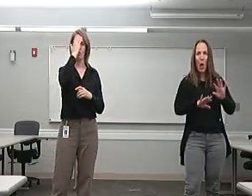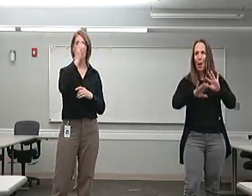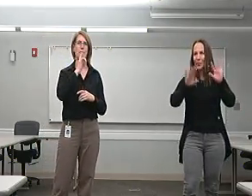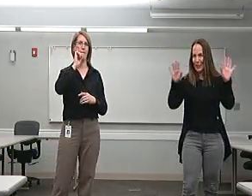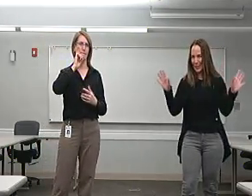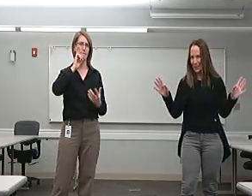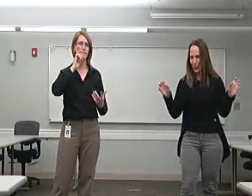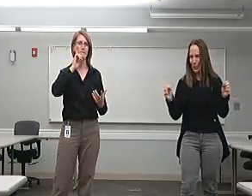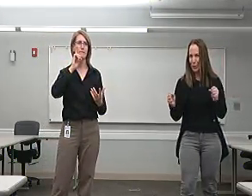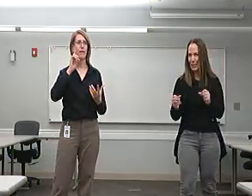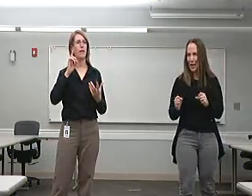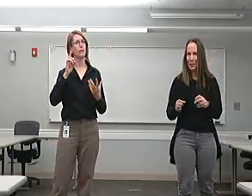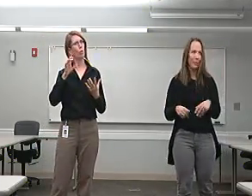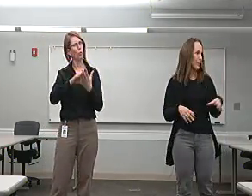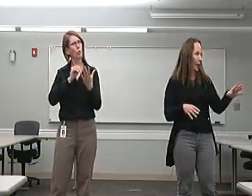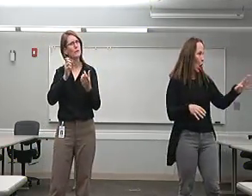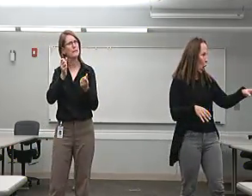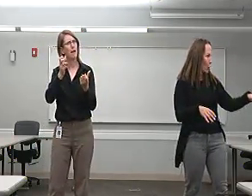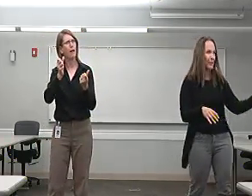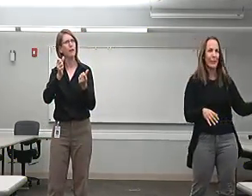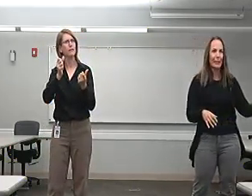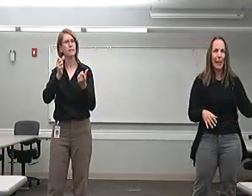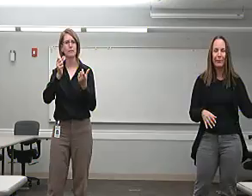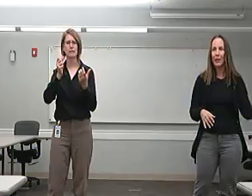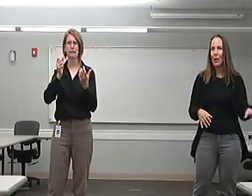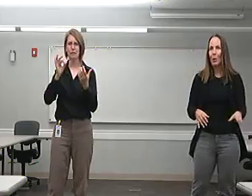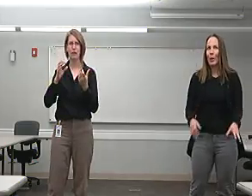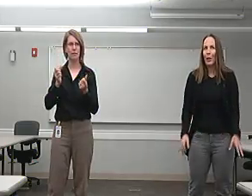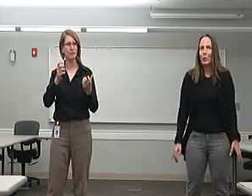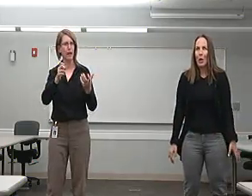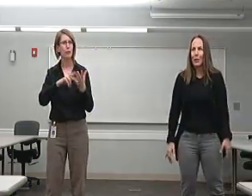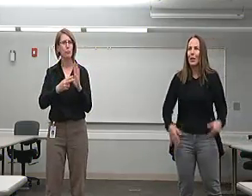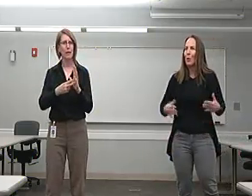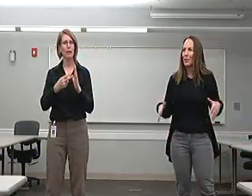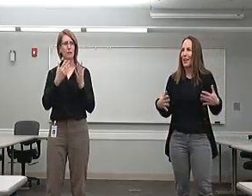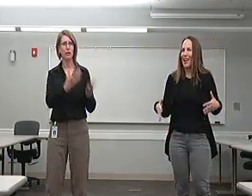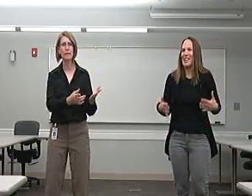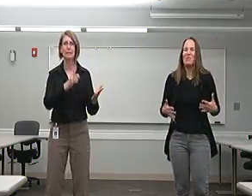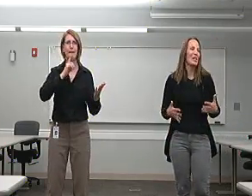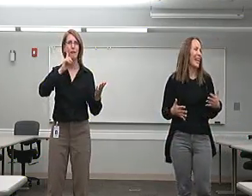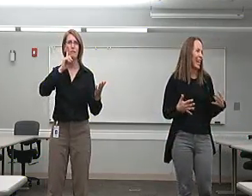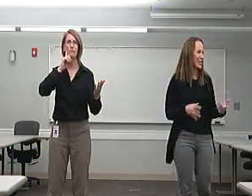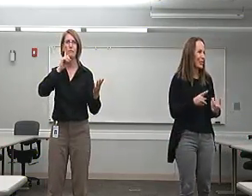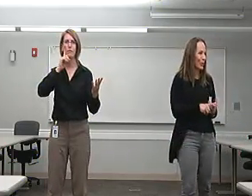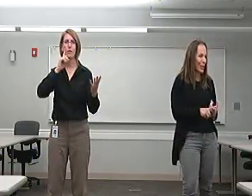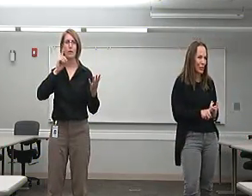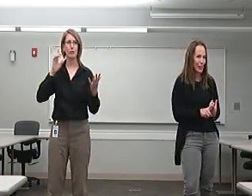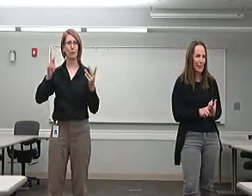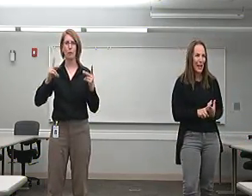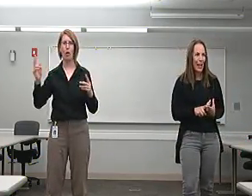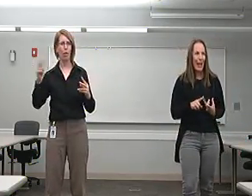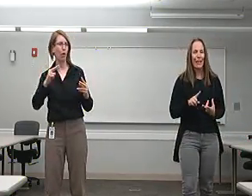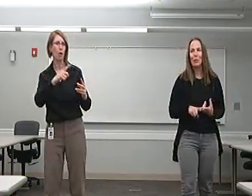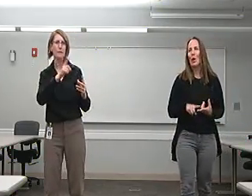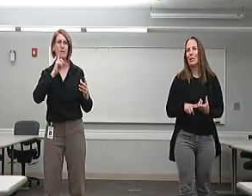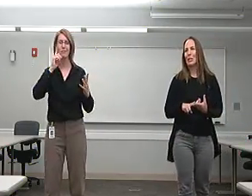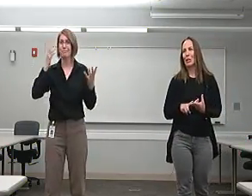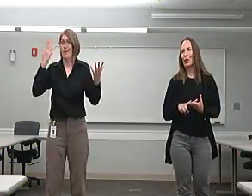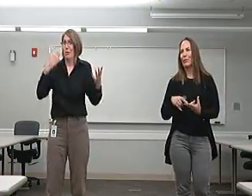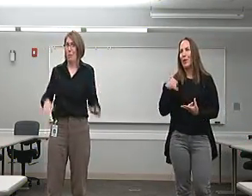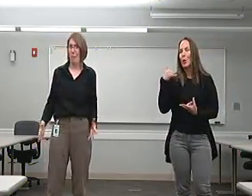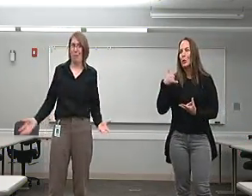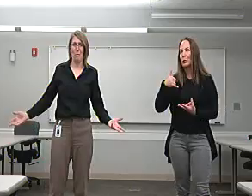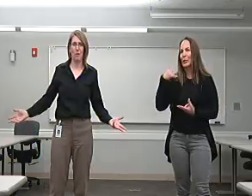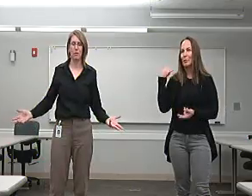start signing. People are like, oh, is Leah deaf? We don't know. It was like, I didn't want to answer the questions. I didn't want to start the phone tree in